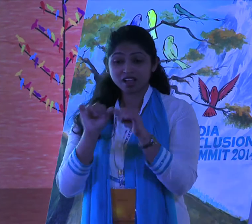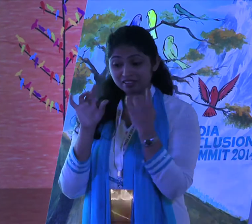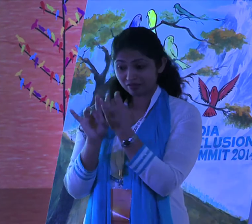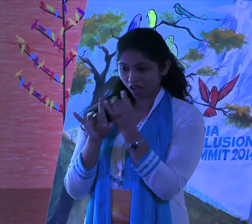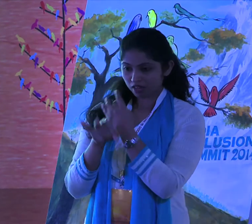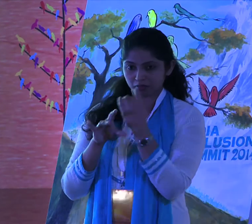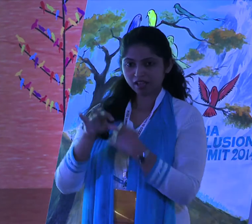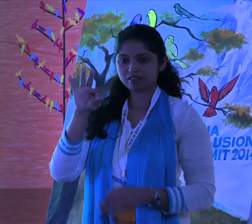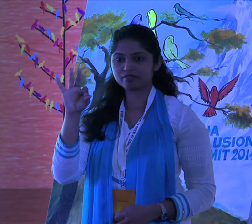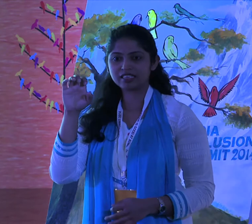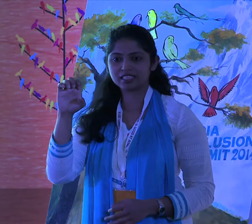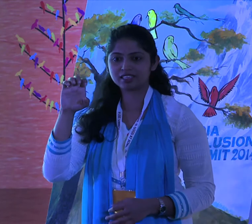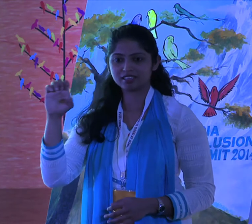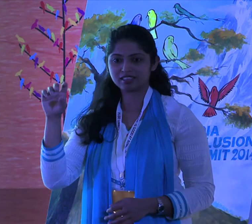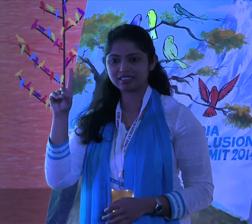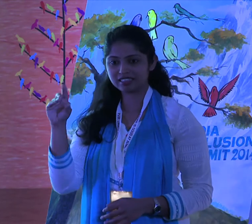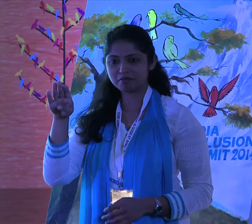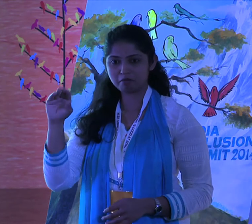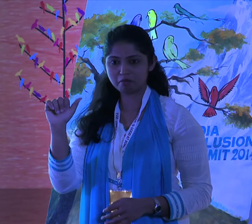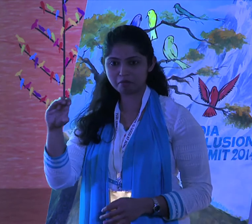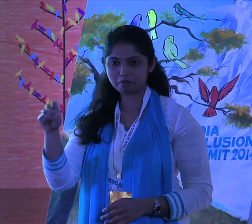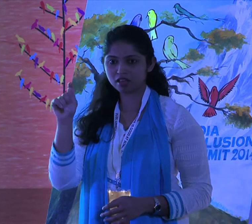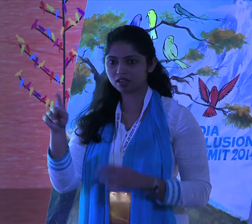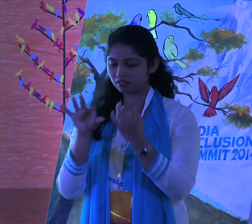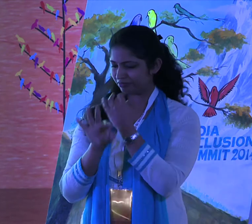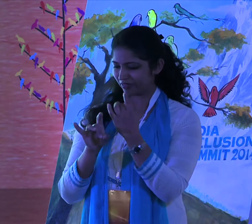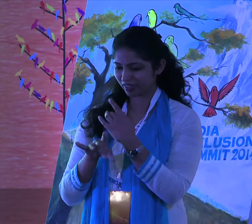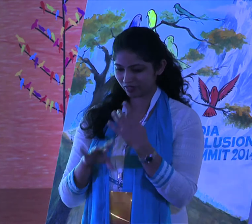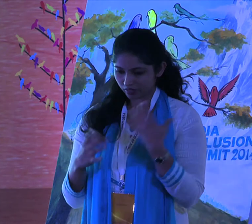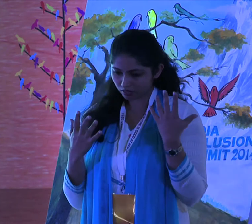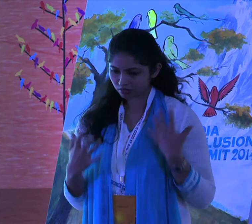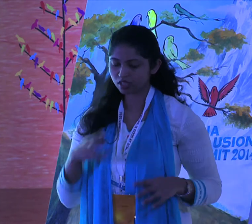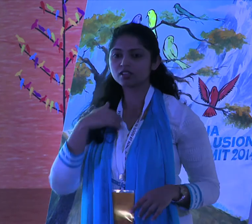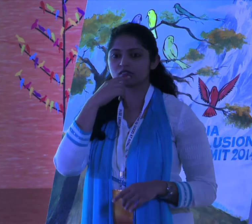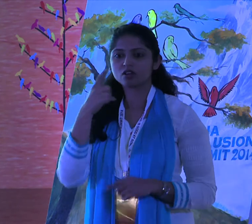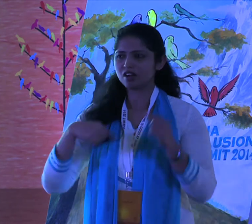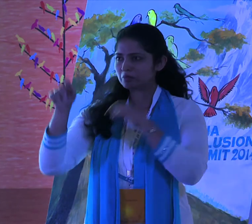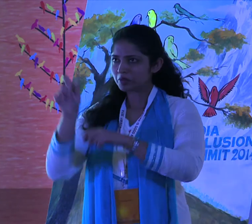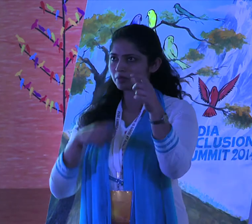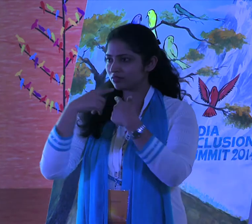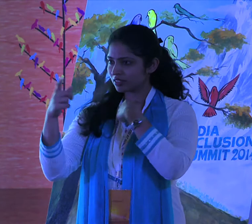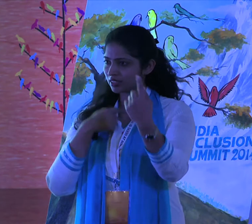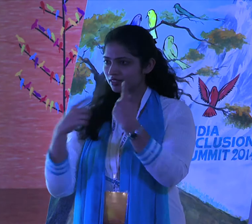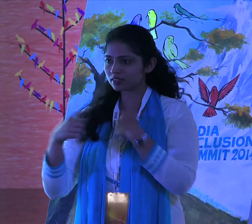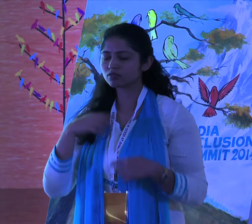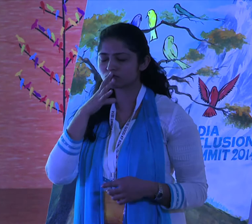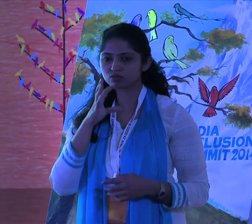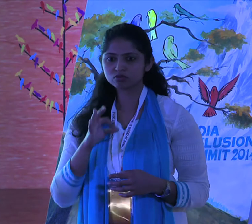and response. This lady, Srilata, she said, Feroz, after attending the India Inclusion Summit, I was